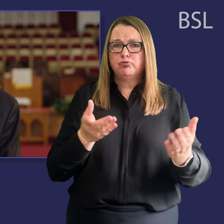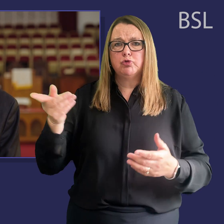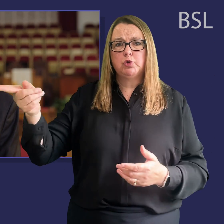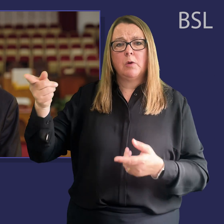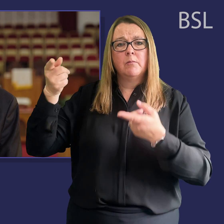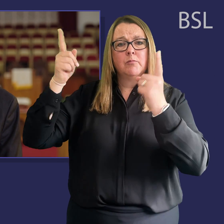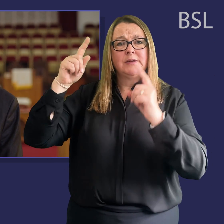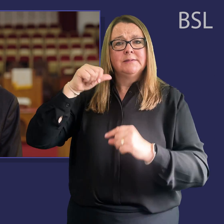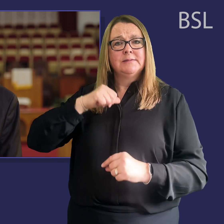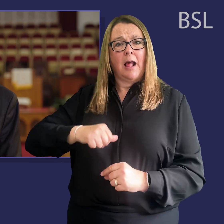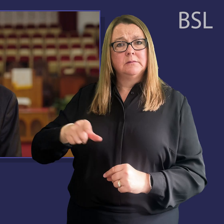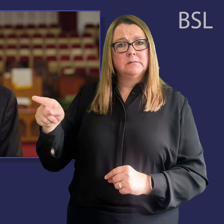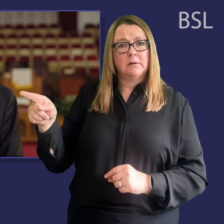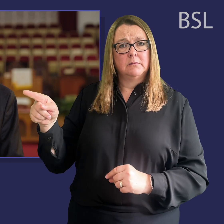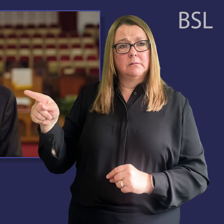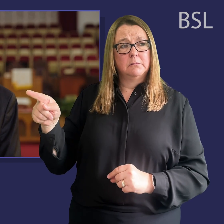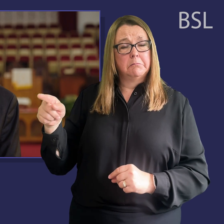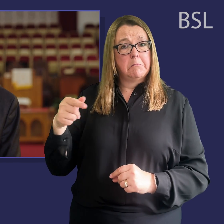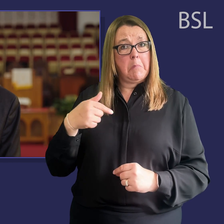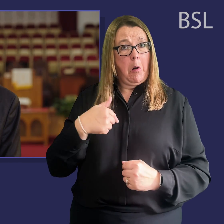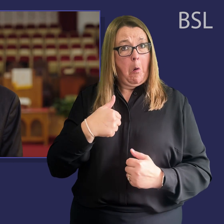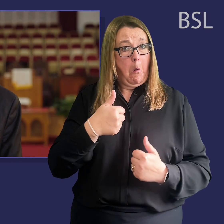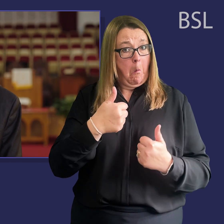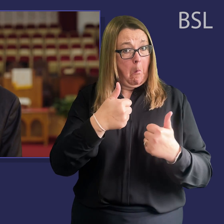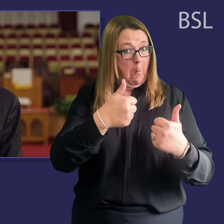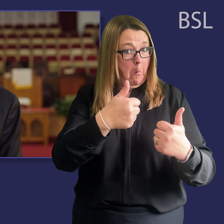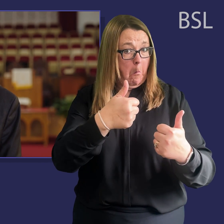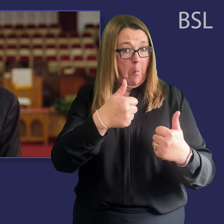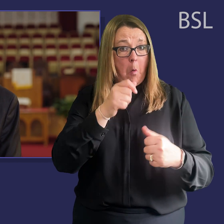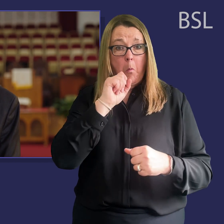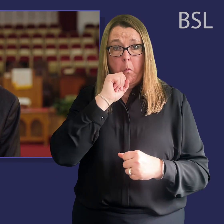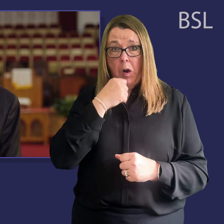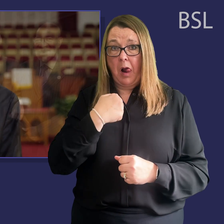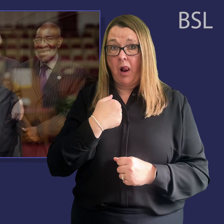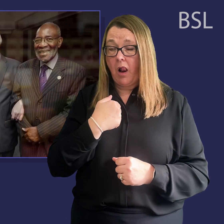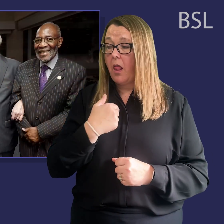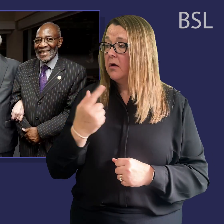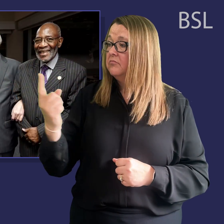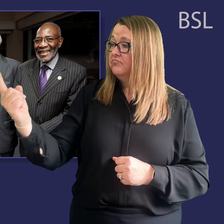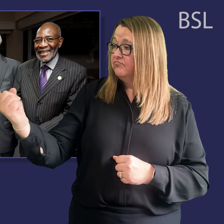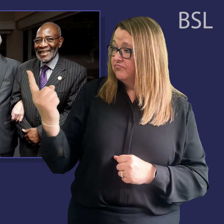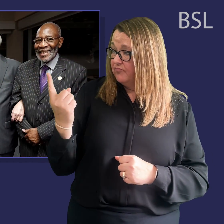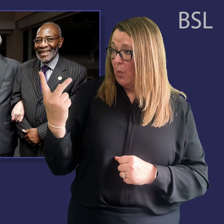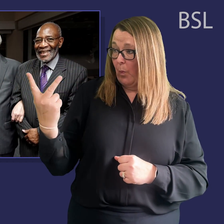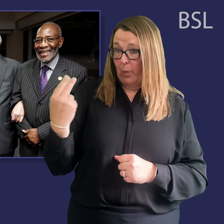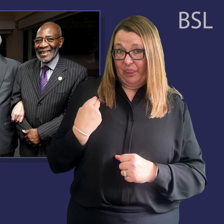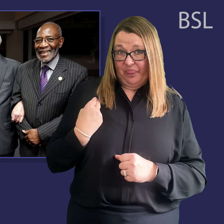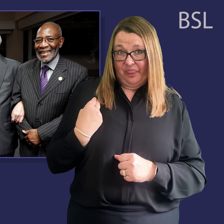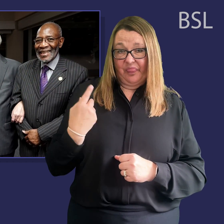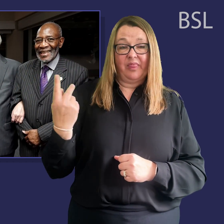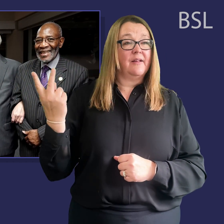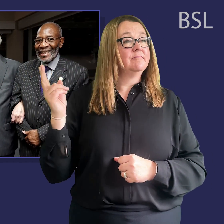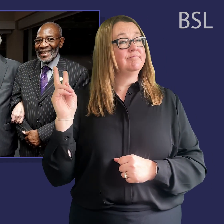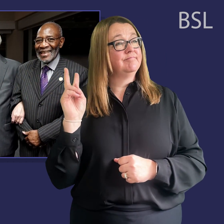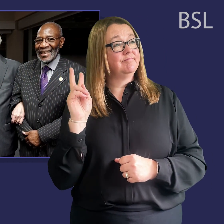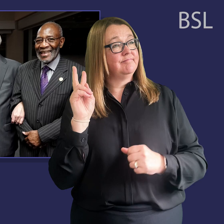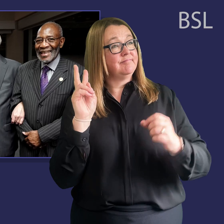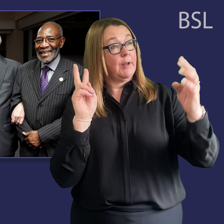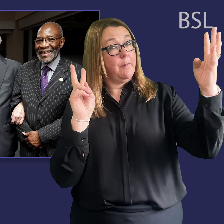delegates there. And when I introduced him as my brother of another